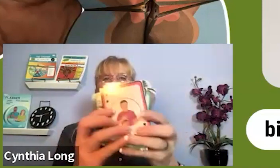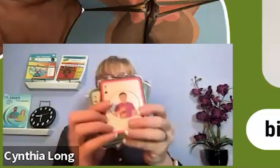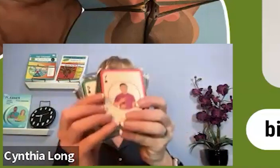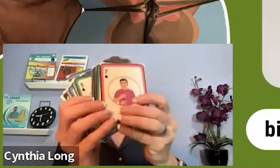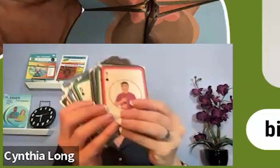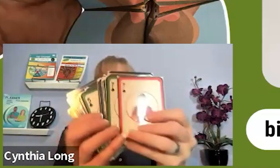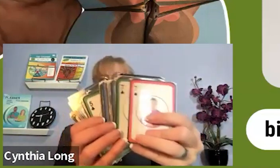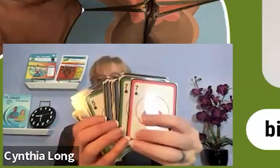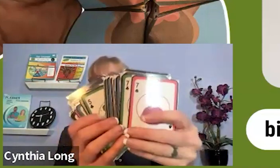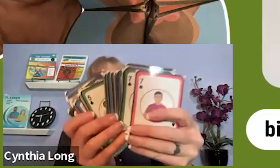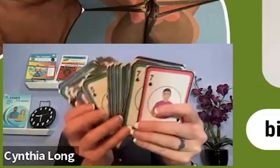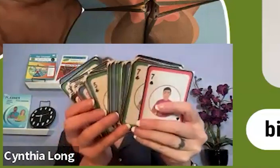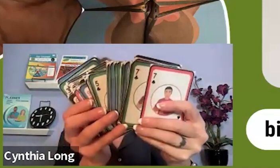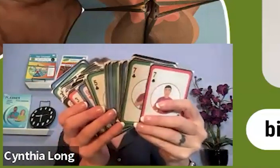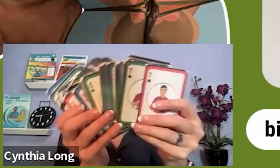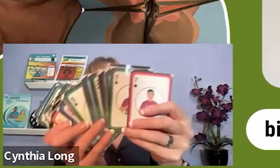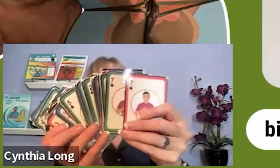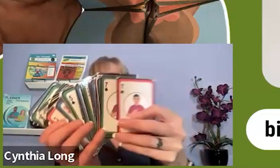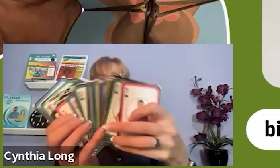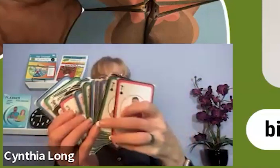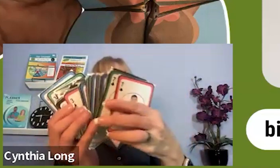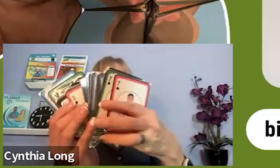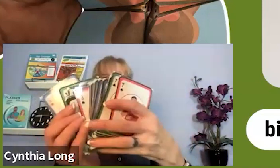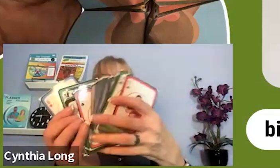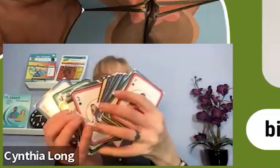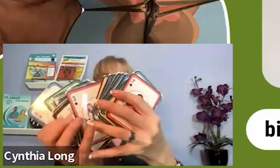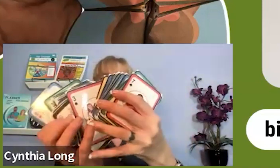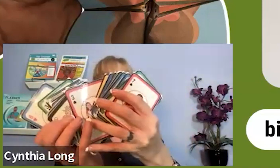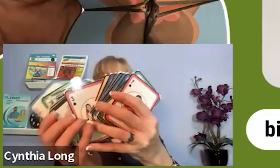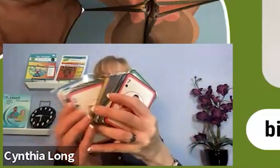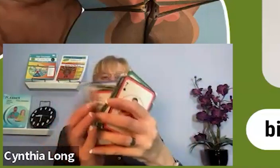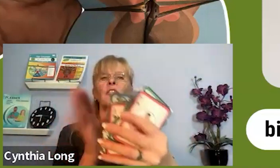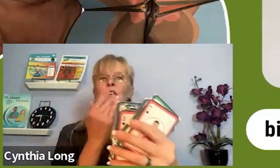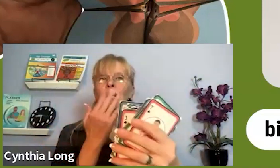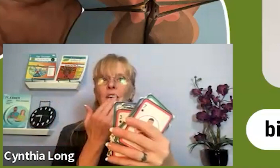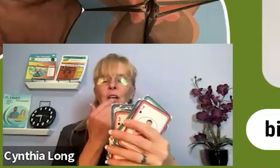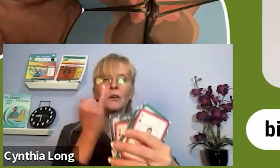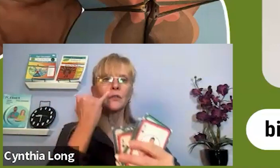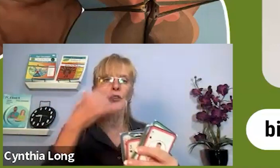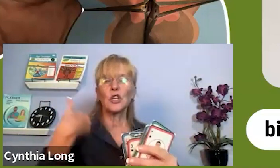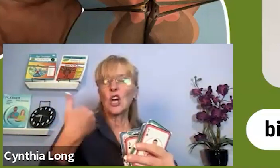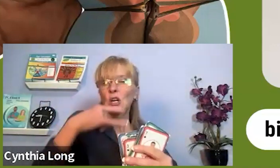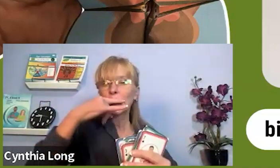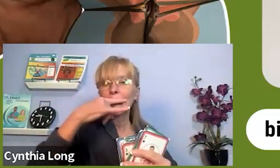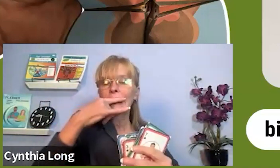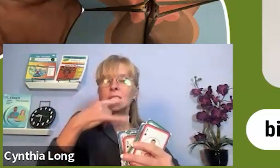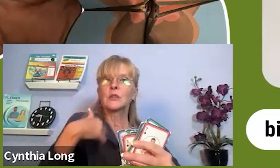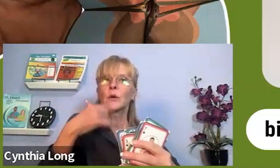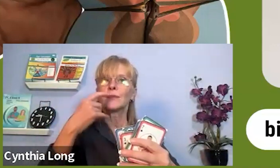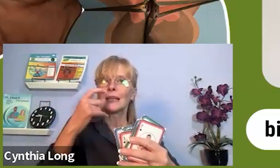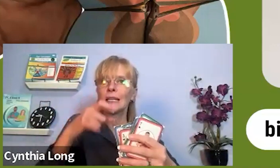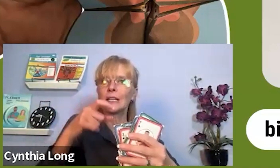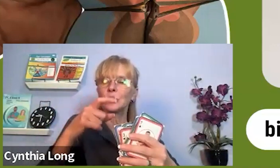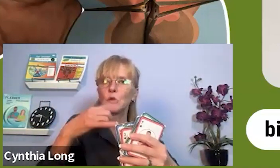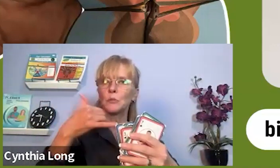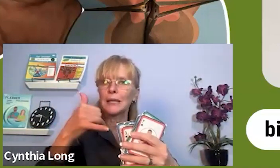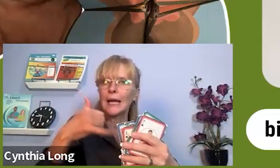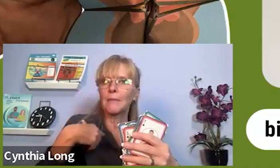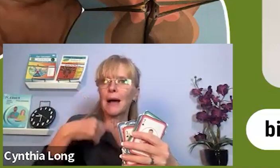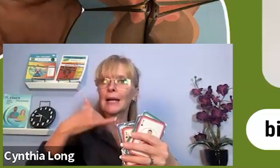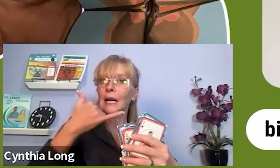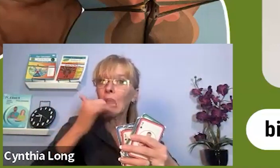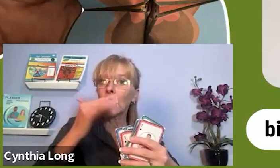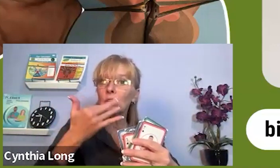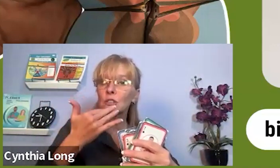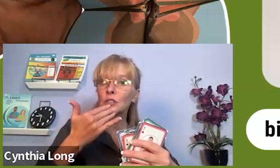in here, you can see all the signs on there. And they're color-coded for younger kids. So if they need to